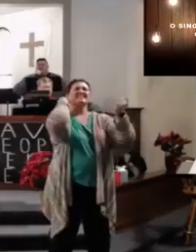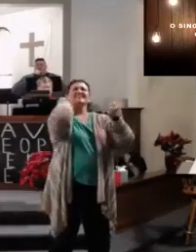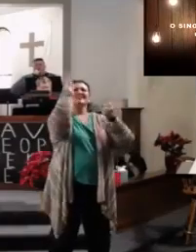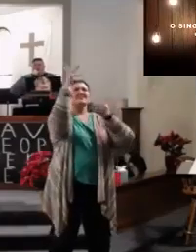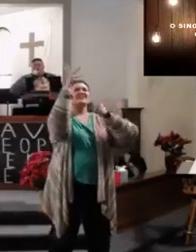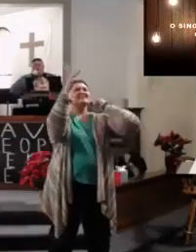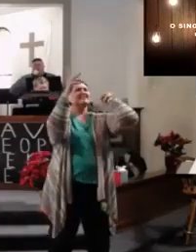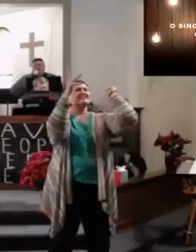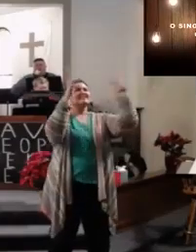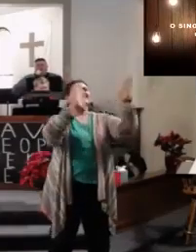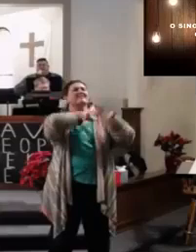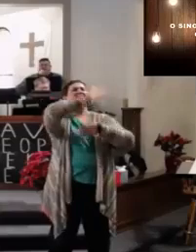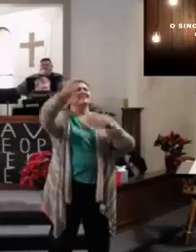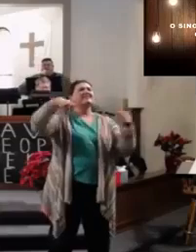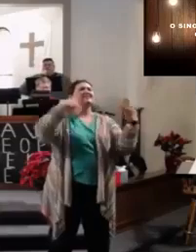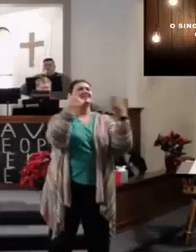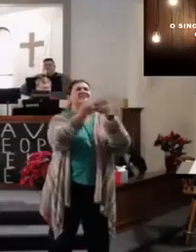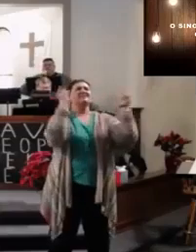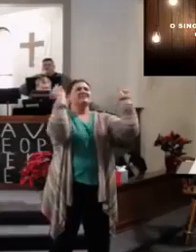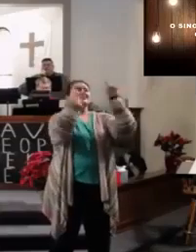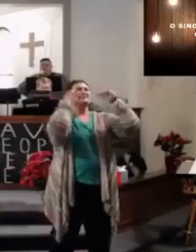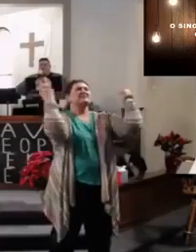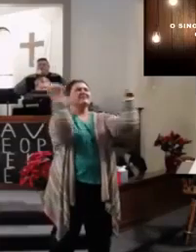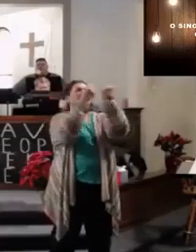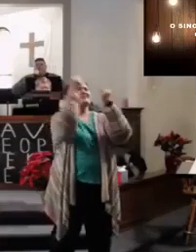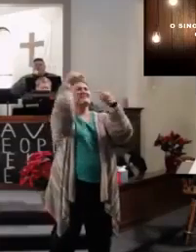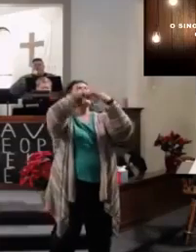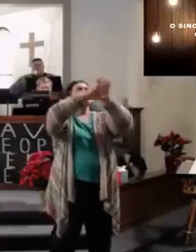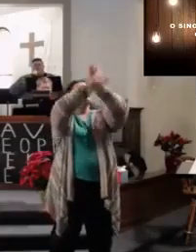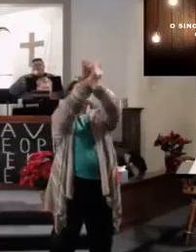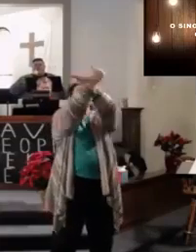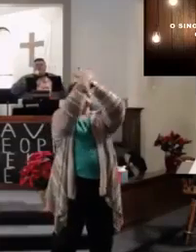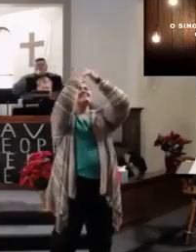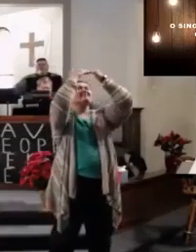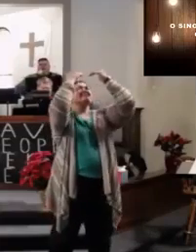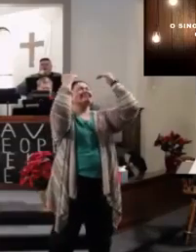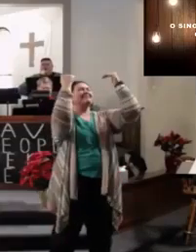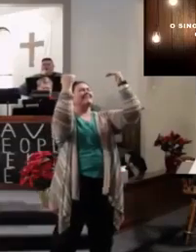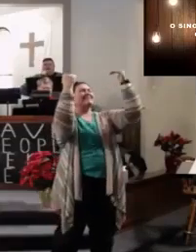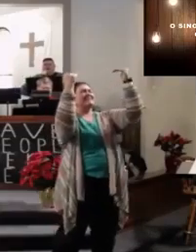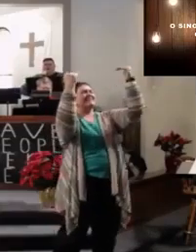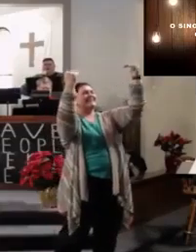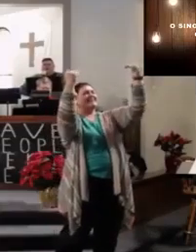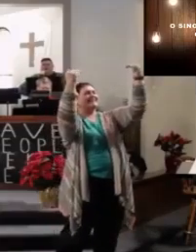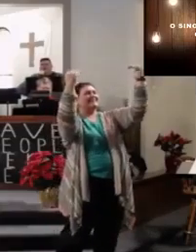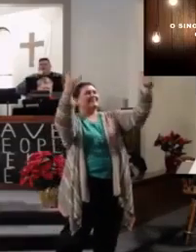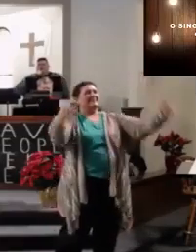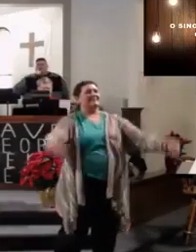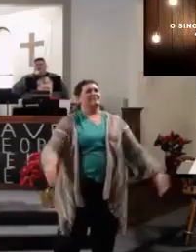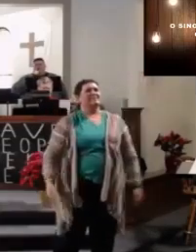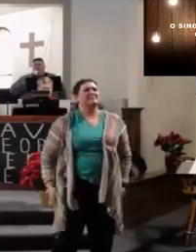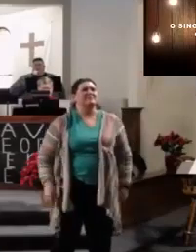exultation. Oh, sing, all ye bright hosts of heaven